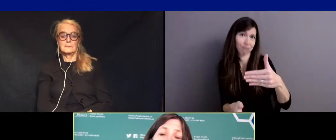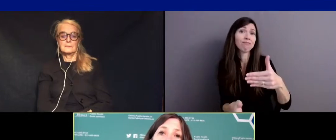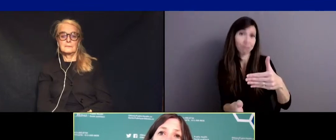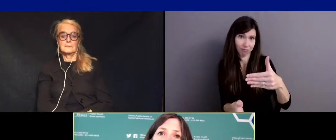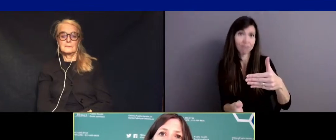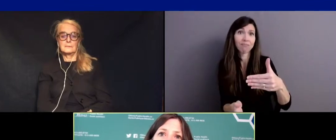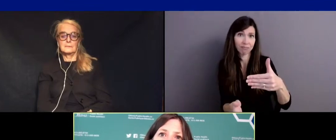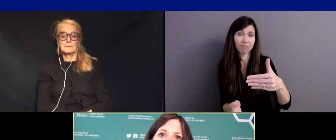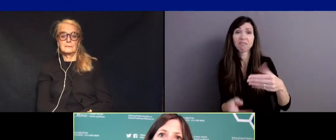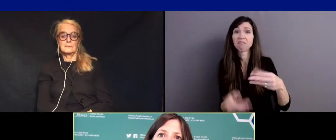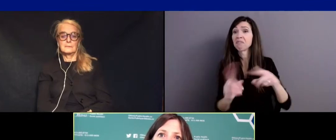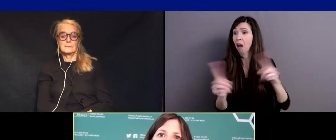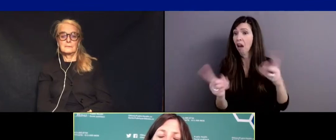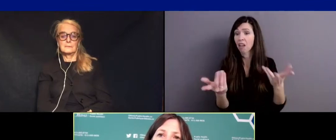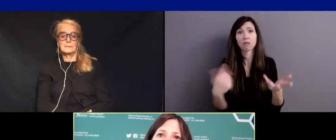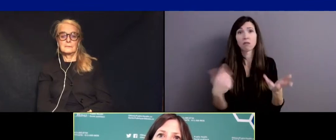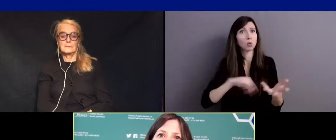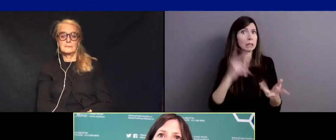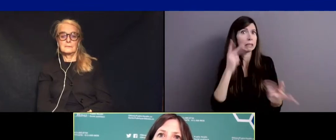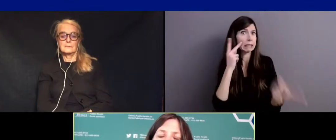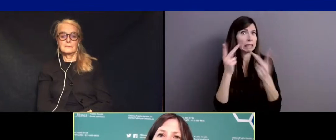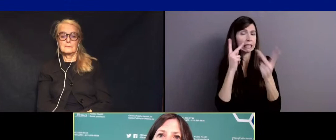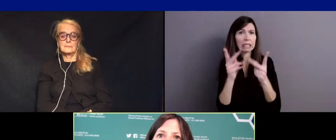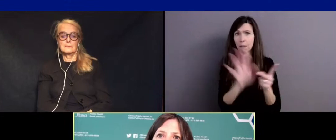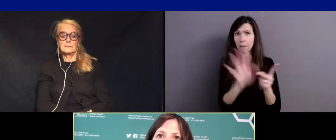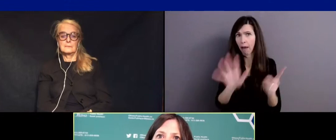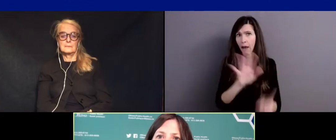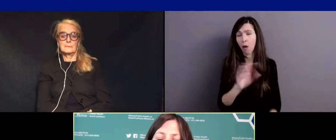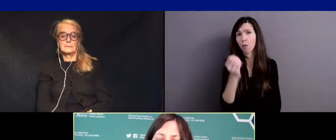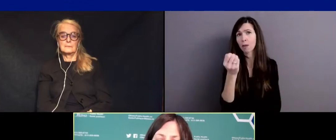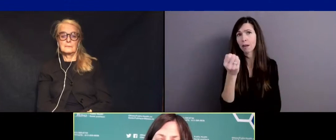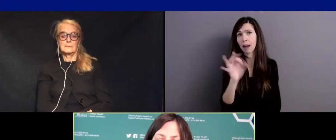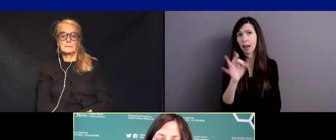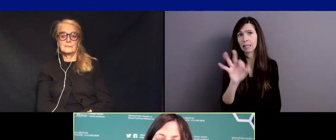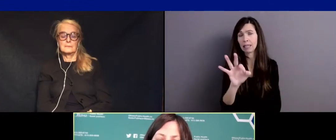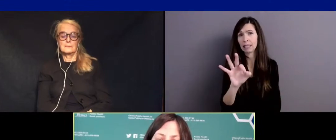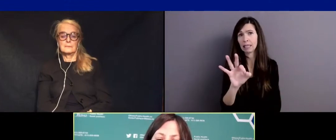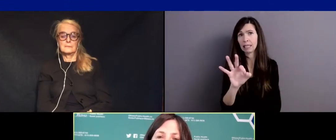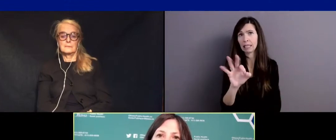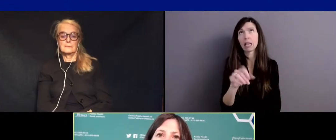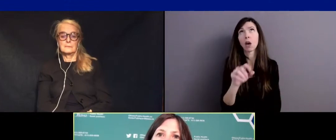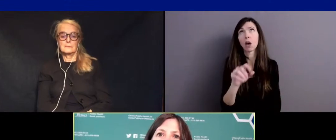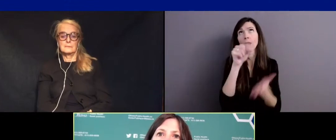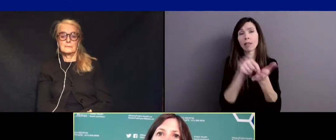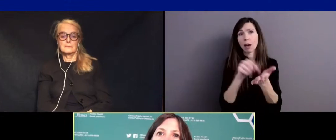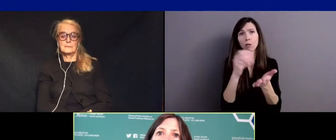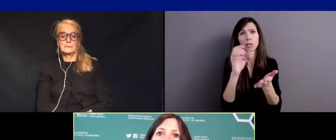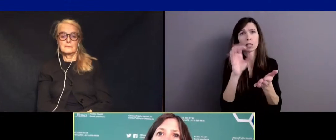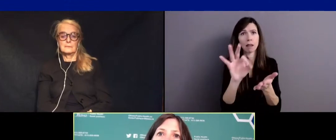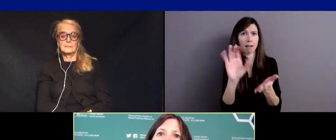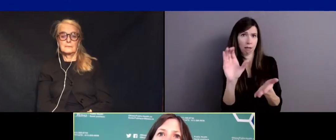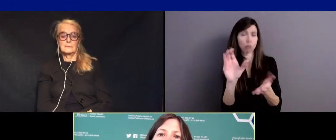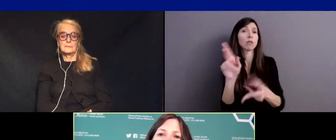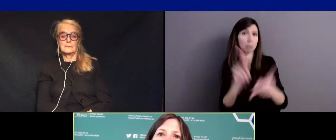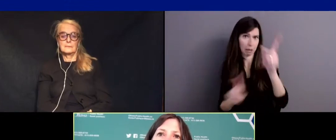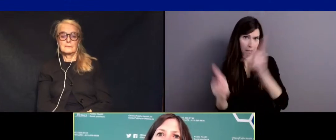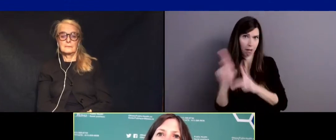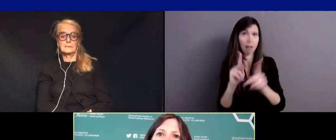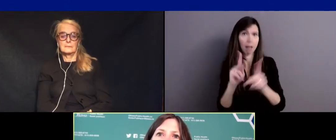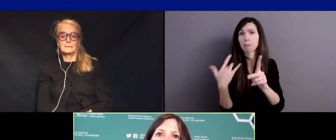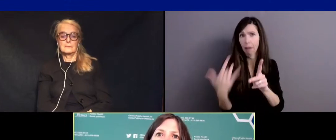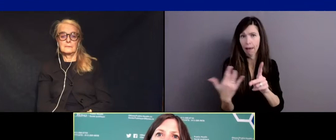We are back up at 1,900 people or so being tested through the assessment centers over the last day or two.